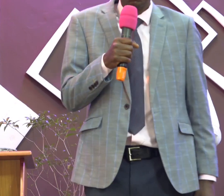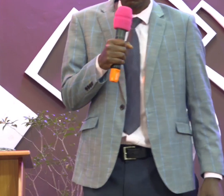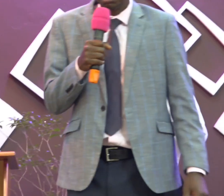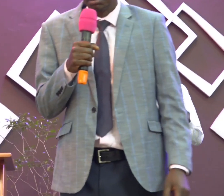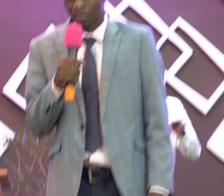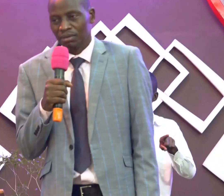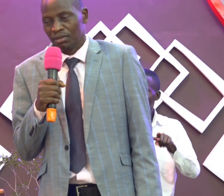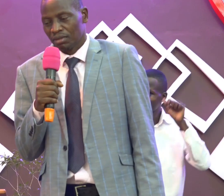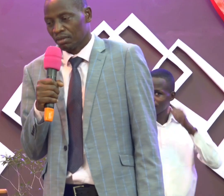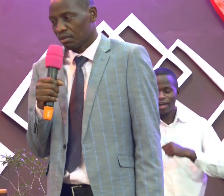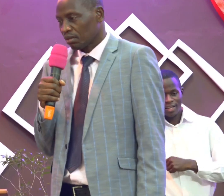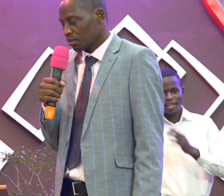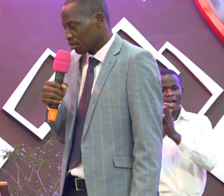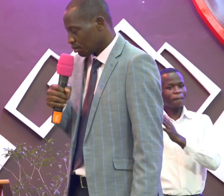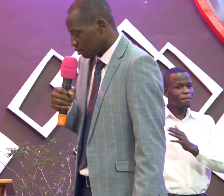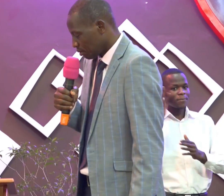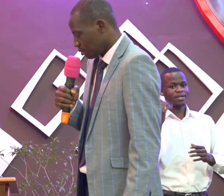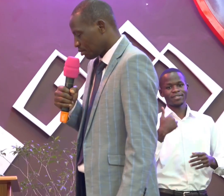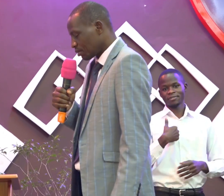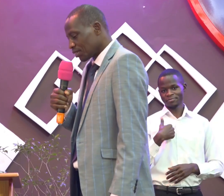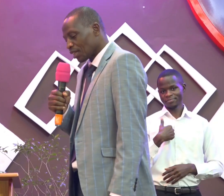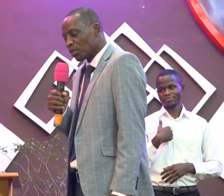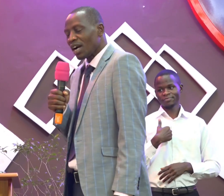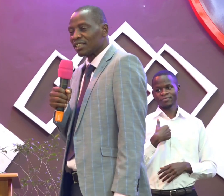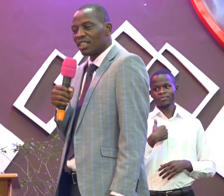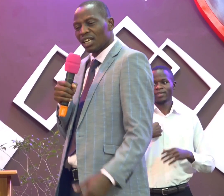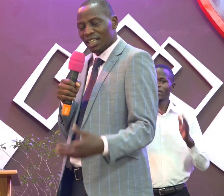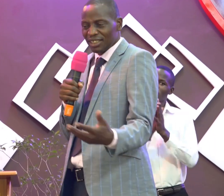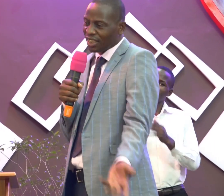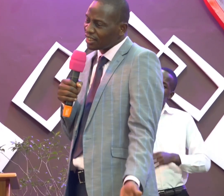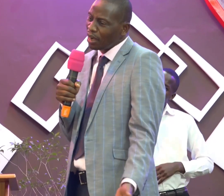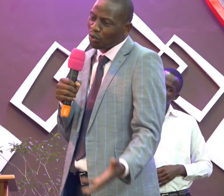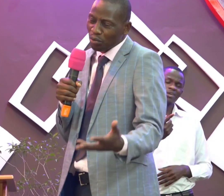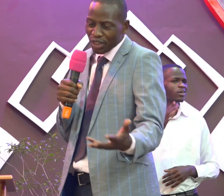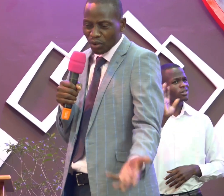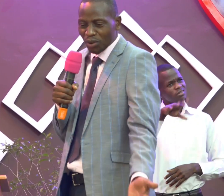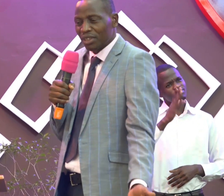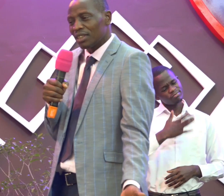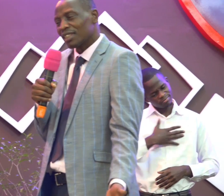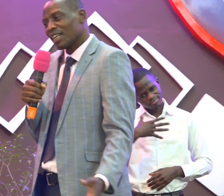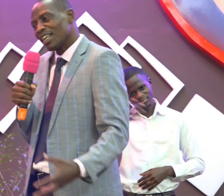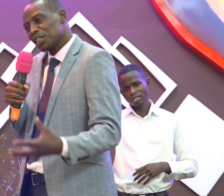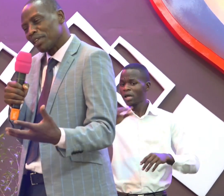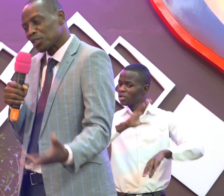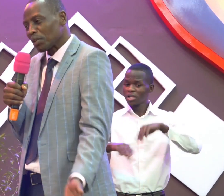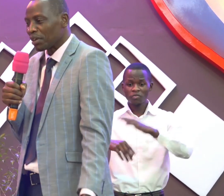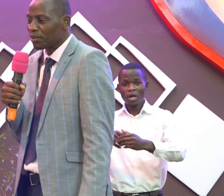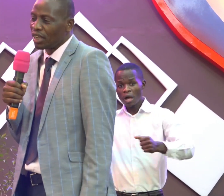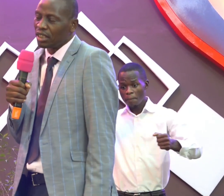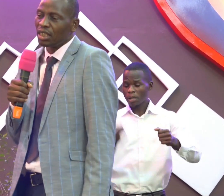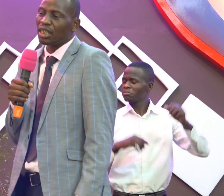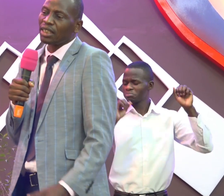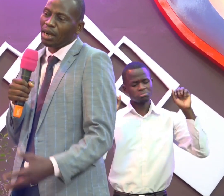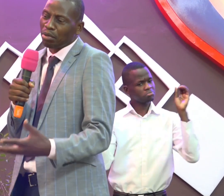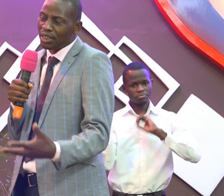to mommy, I didn't tell her how I walked away. Namuga nti nagenza samu kubyeko kana yakimanyisobola ne